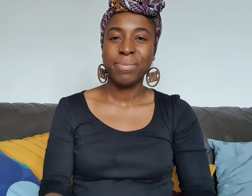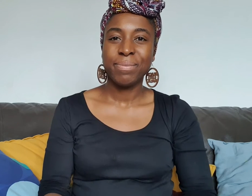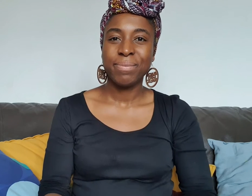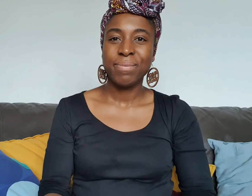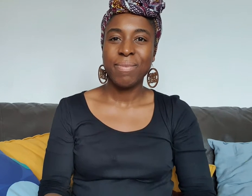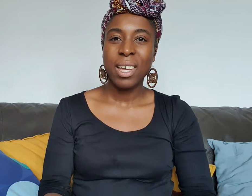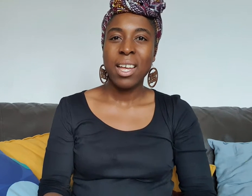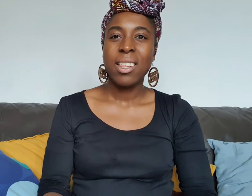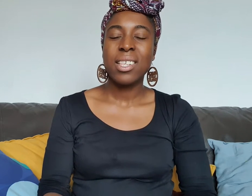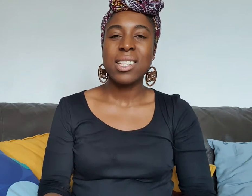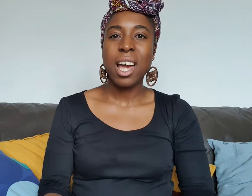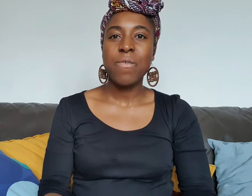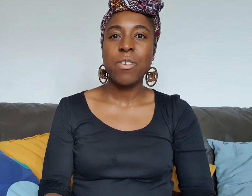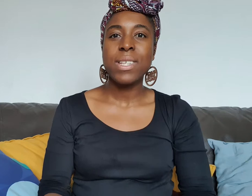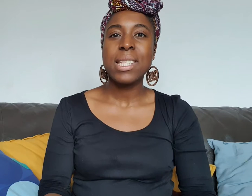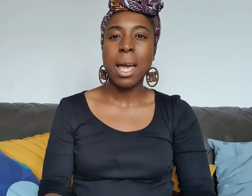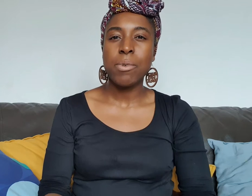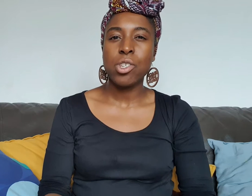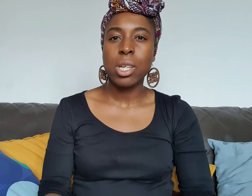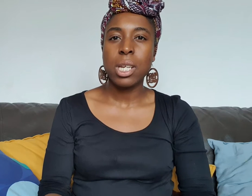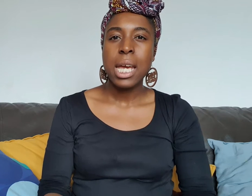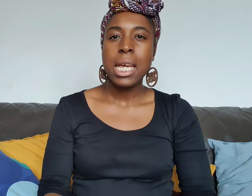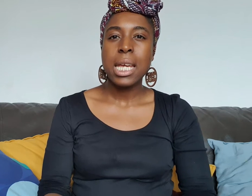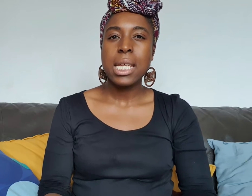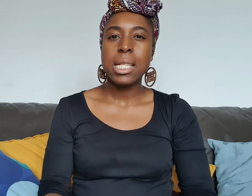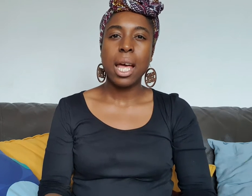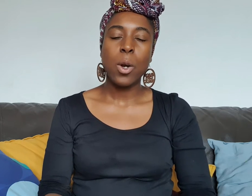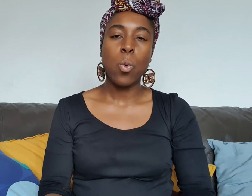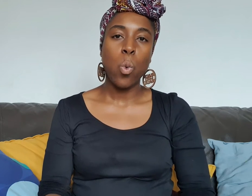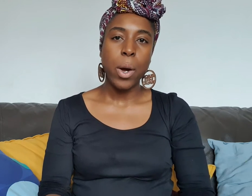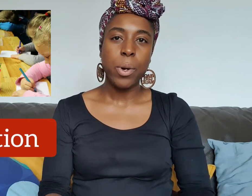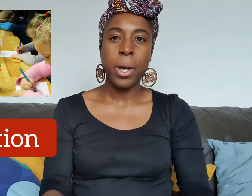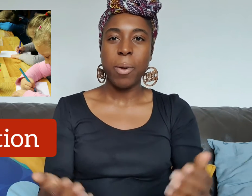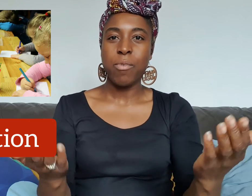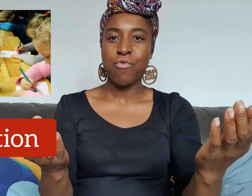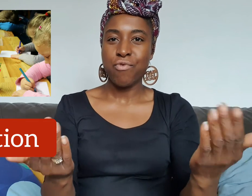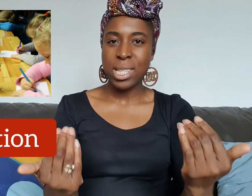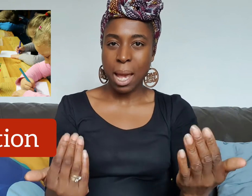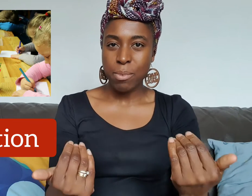The sign for reception is like welcome. Reception.